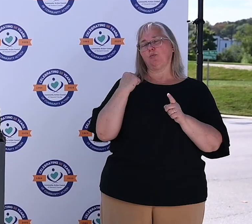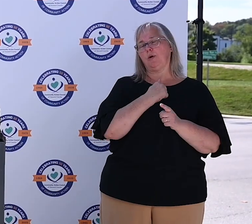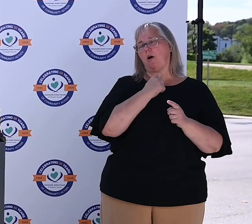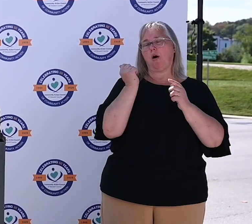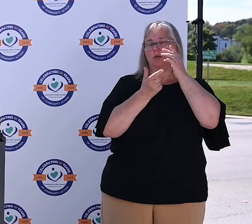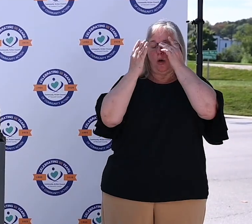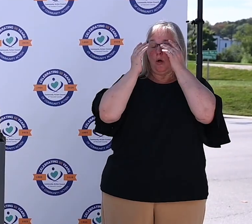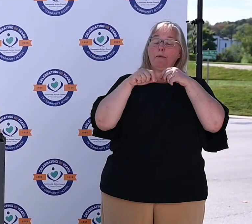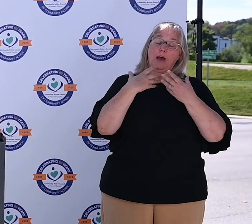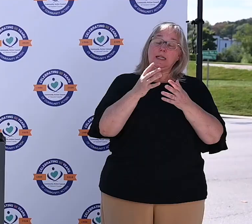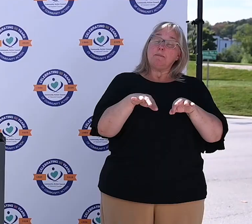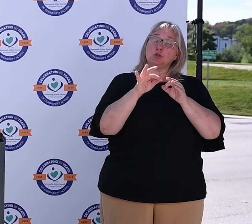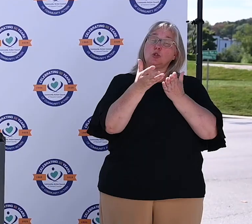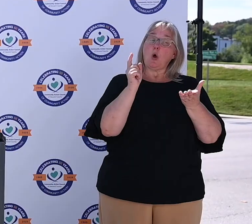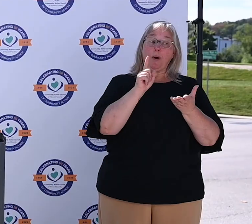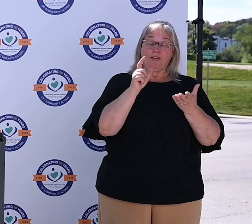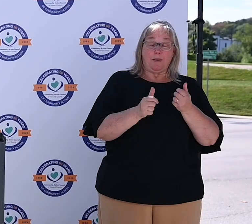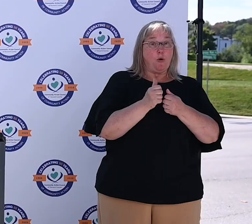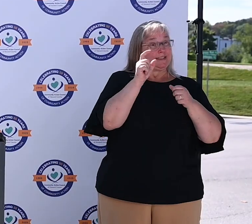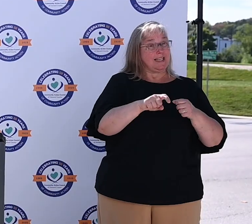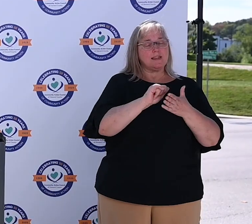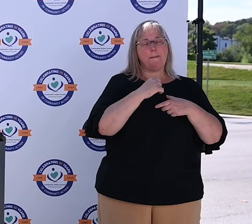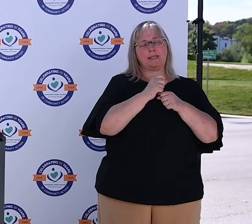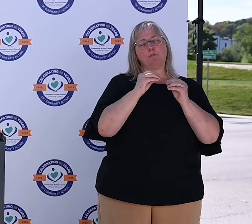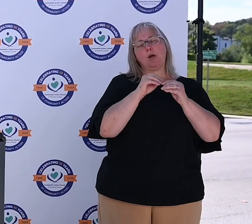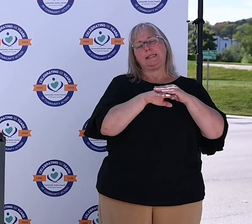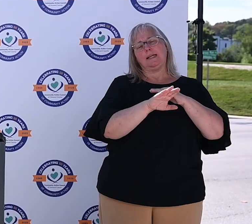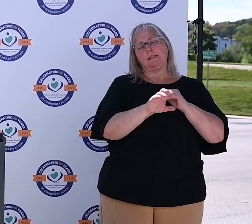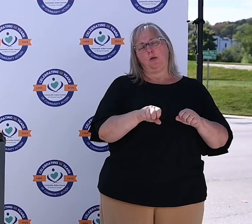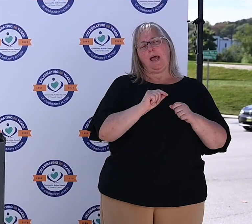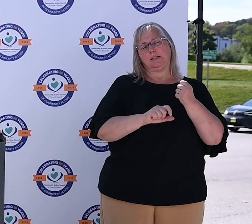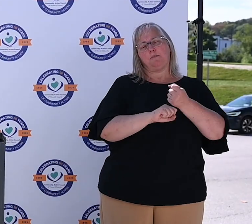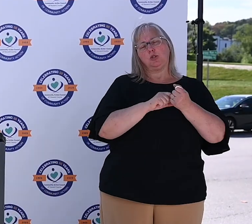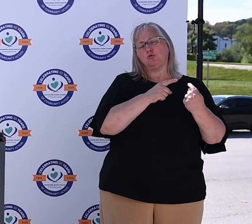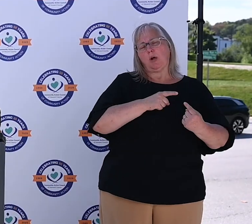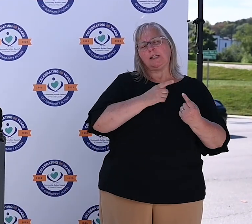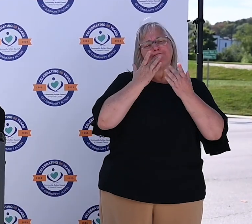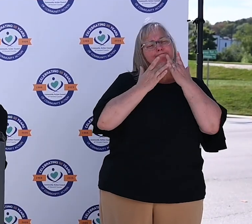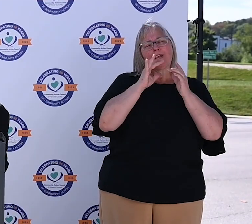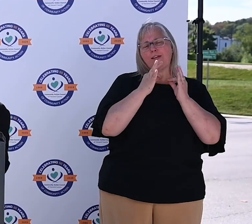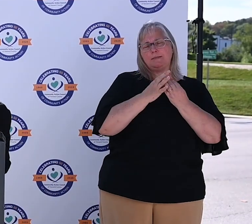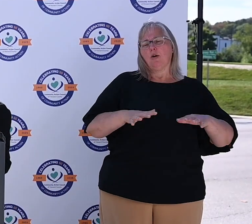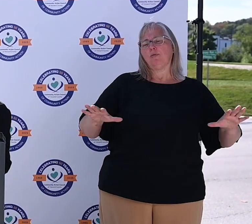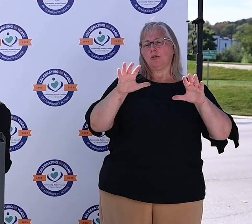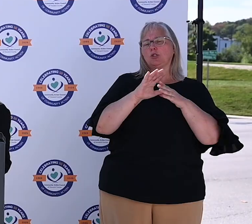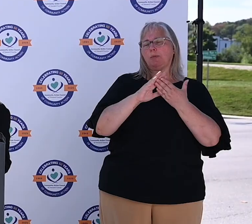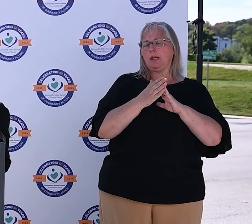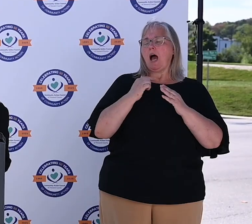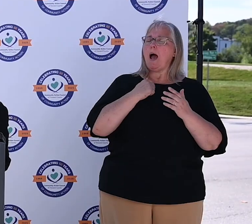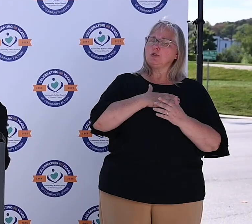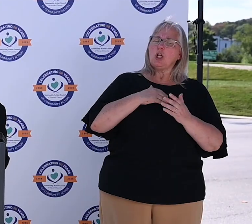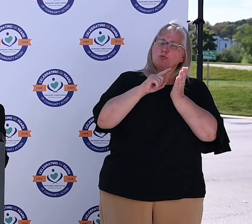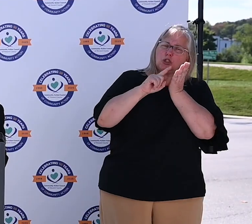services where they are most needed will make them more accessible and support struggling families across the community. I appreciate the research and